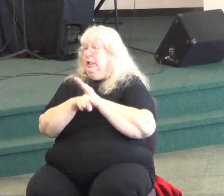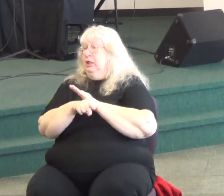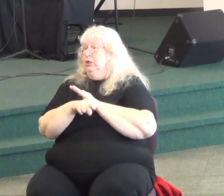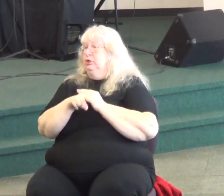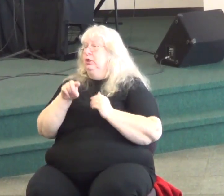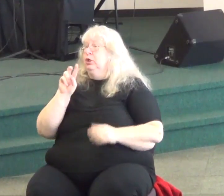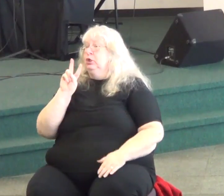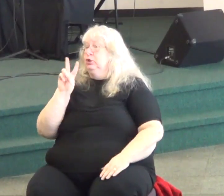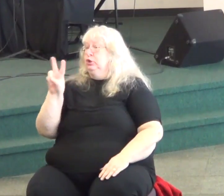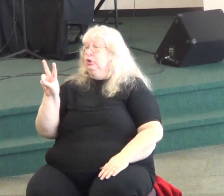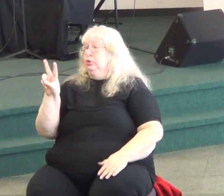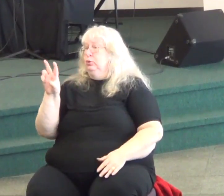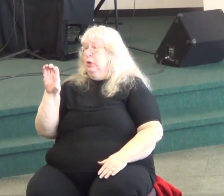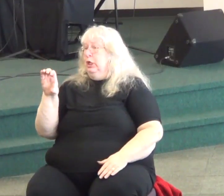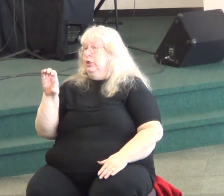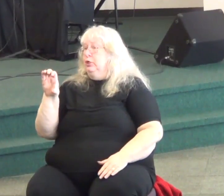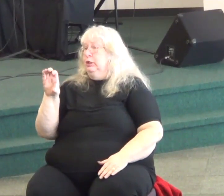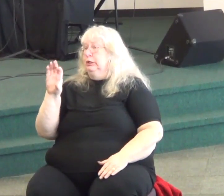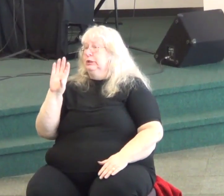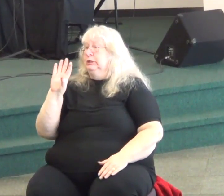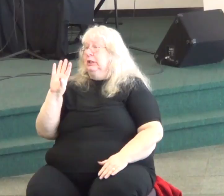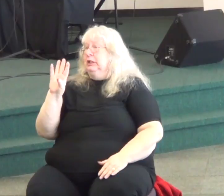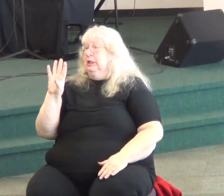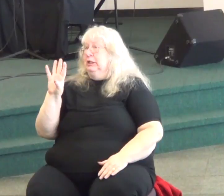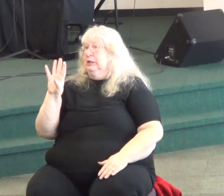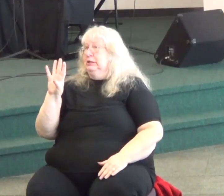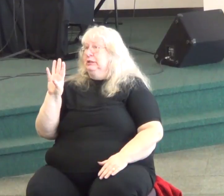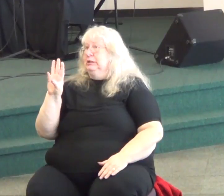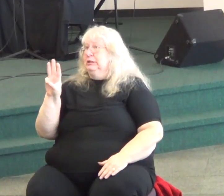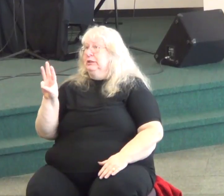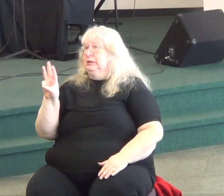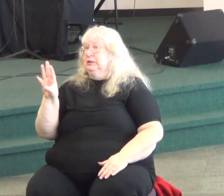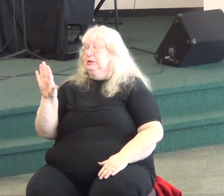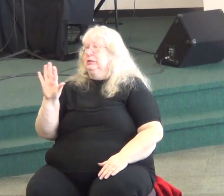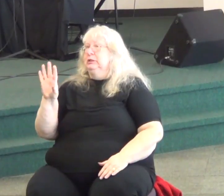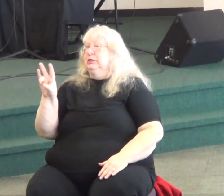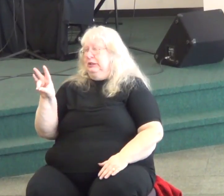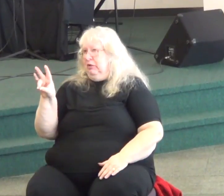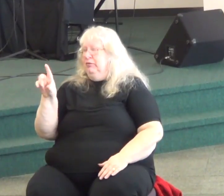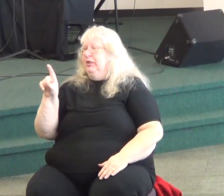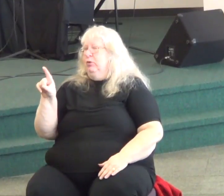271 total. 137 in Indiana alone.